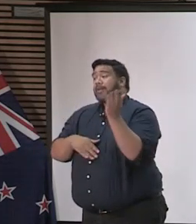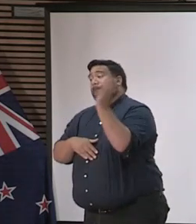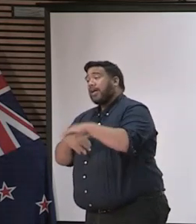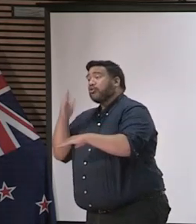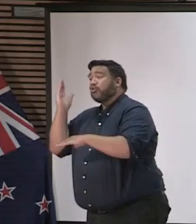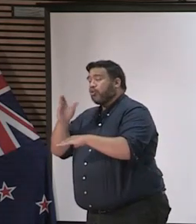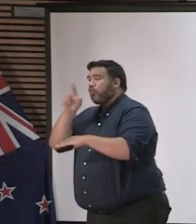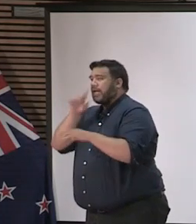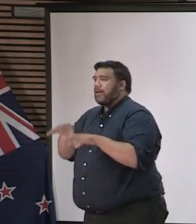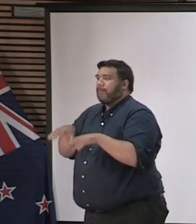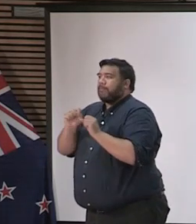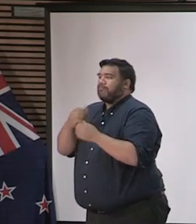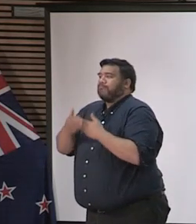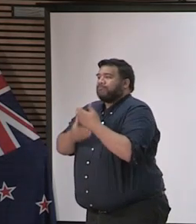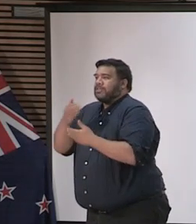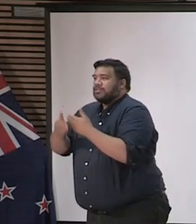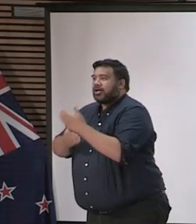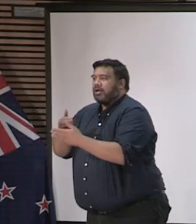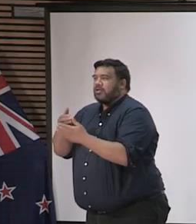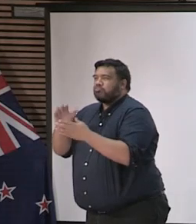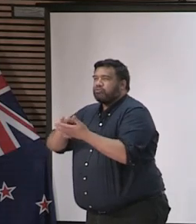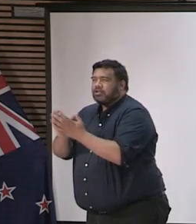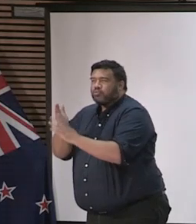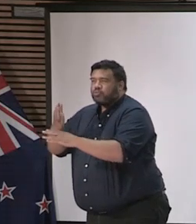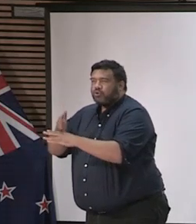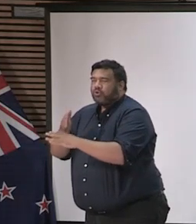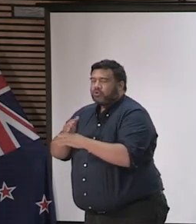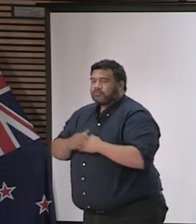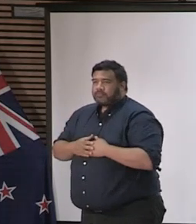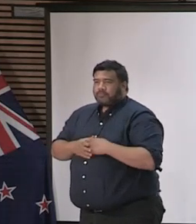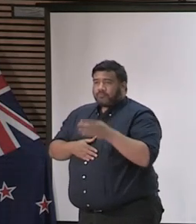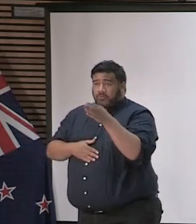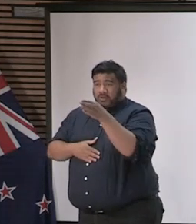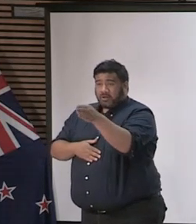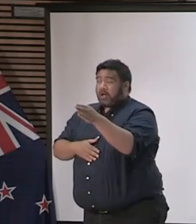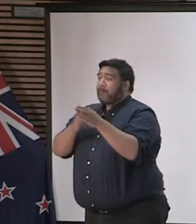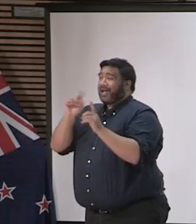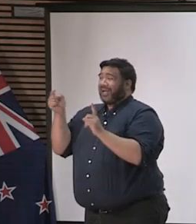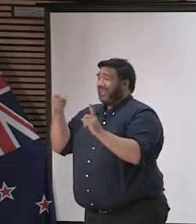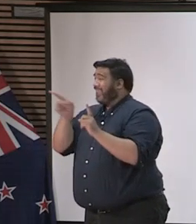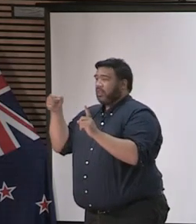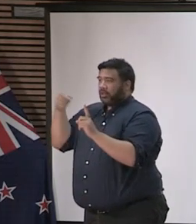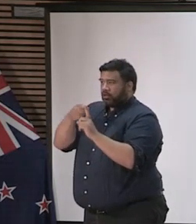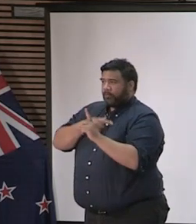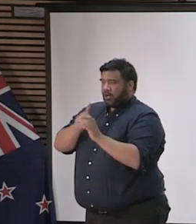more the things that require them to be there physically. Sorry, just going back to my original question, what advice have you got on the impact on